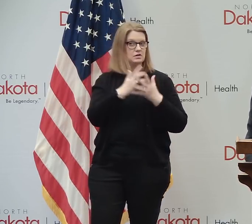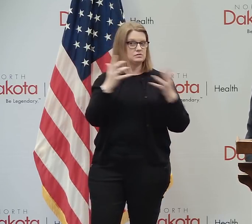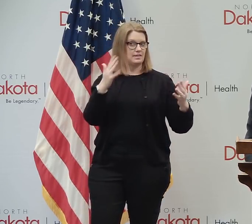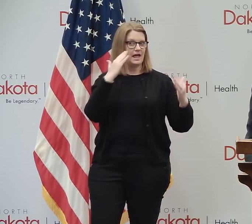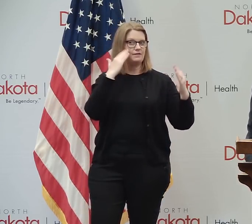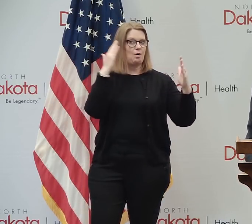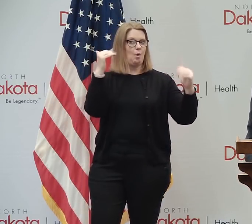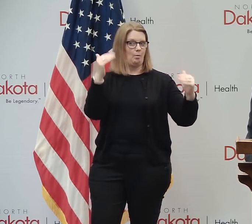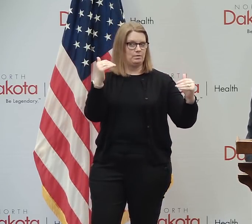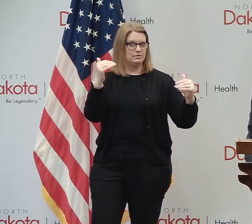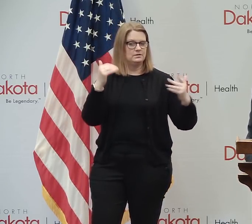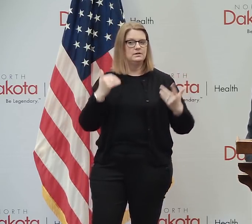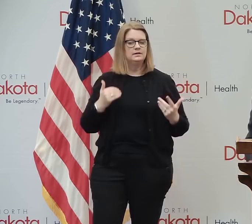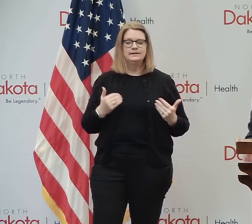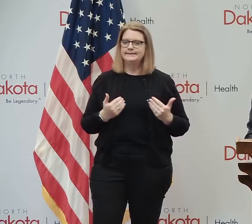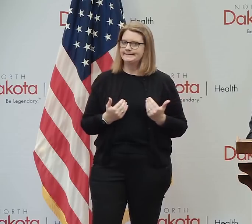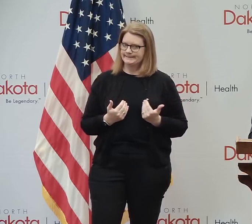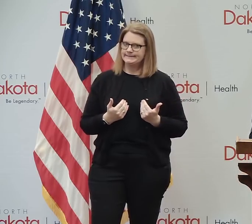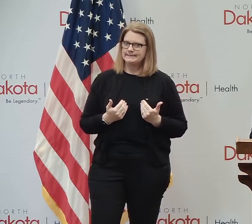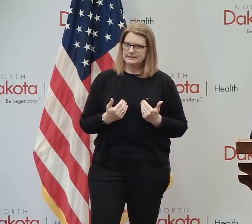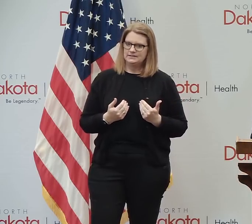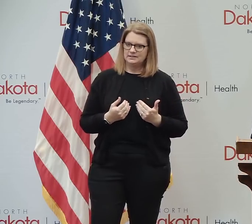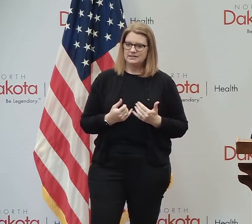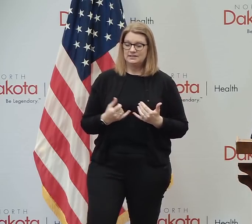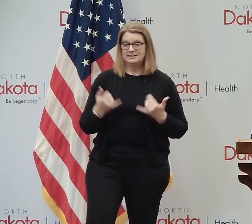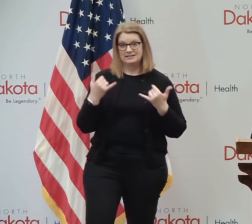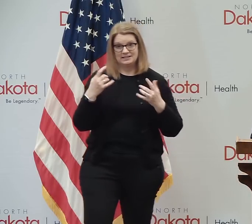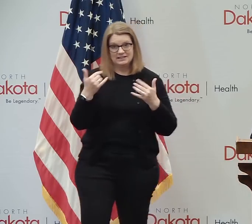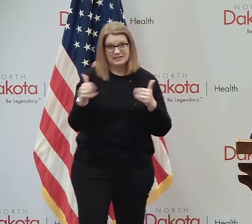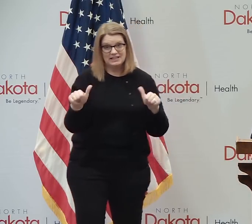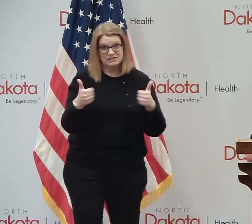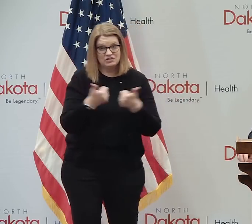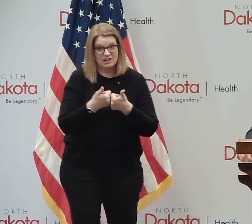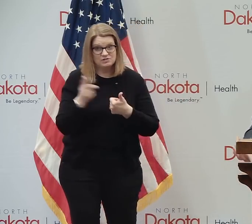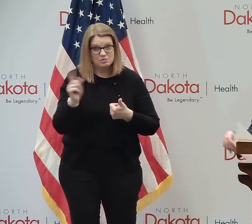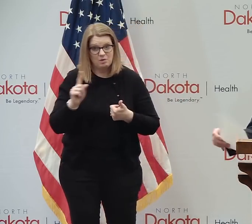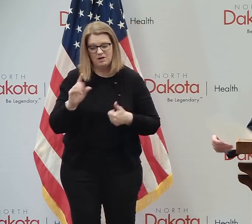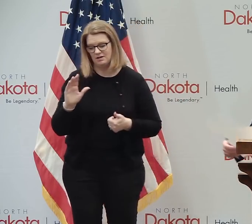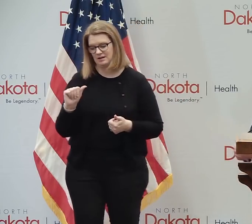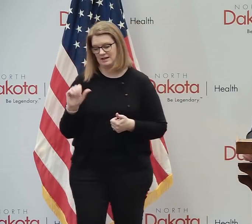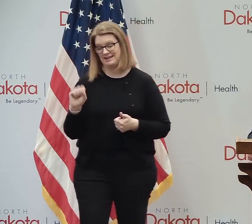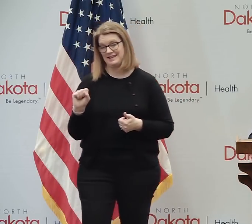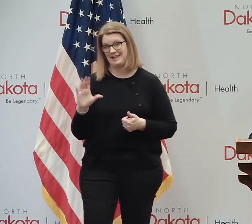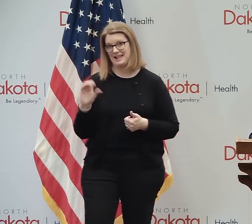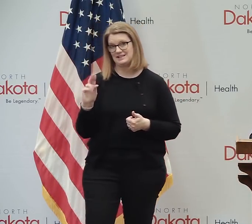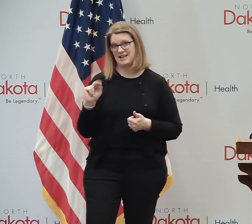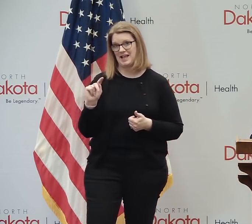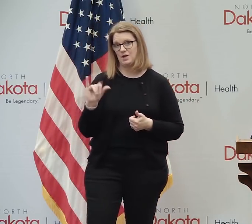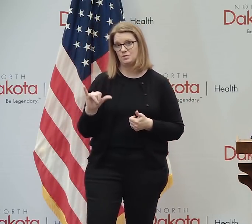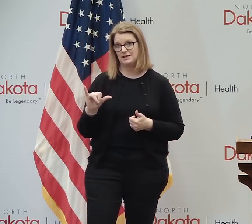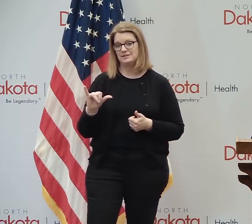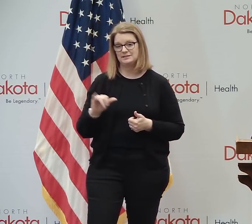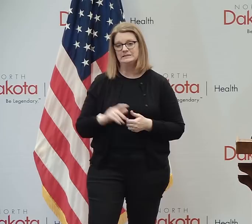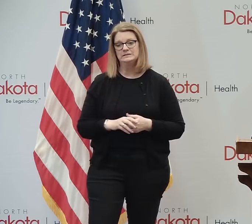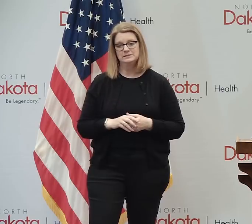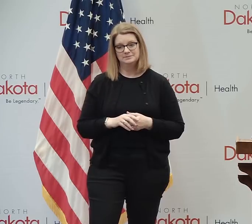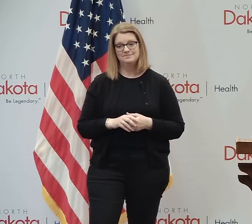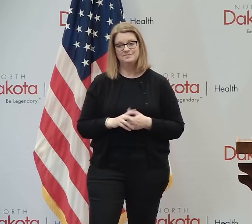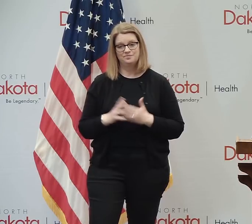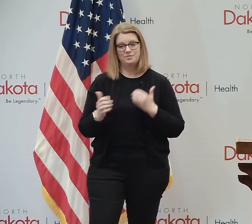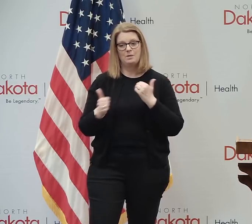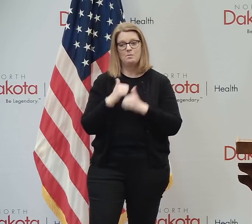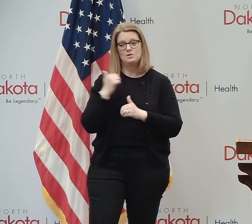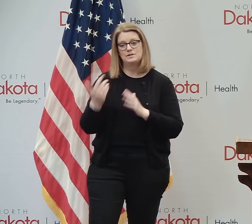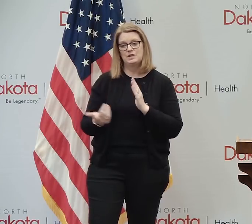but we know that one of the challenges that still remains for us is in Cass County, and that's why we we're seeing the majority of our